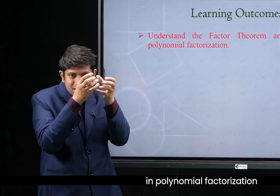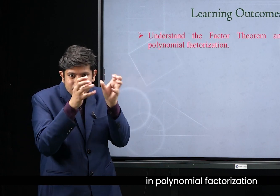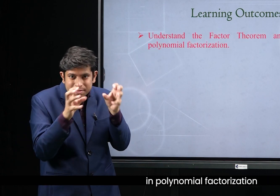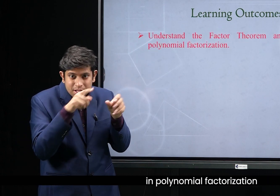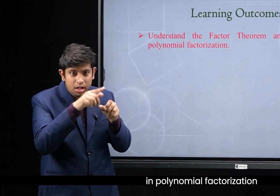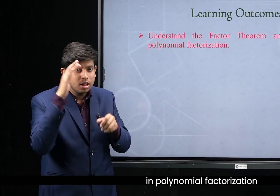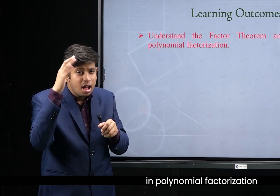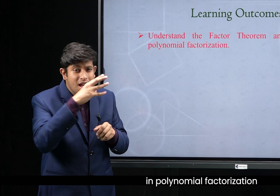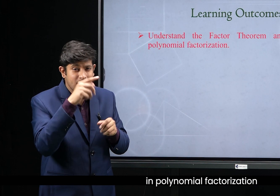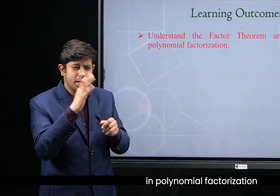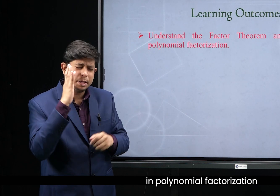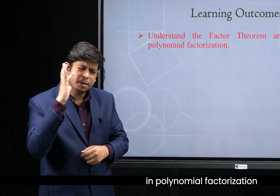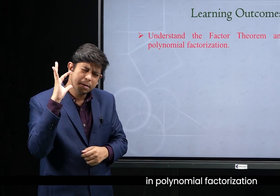polynomial factorization.